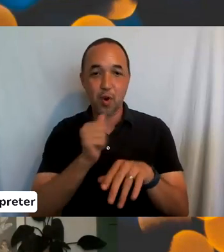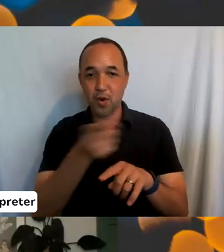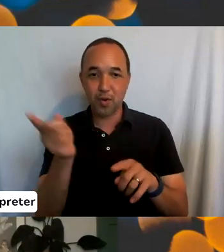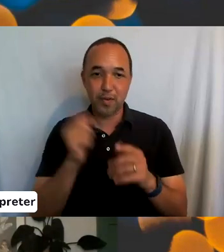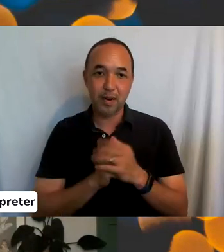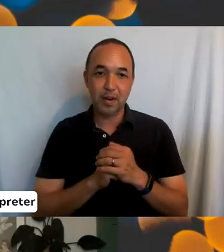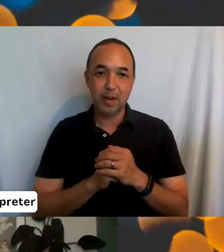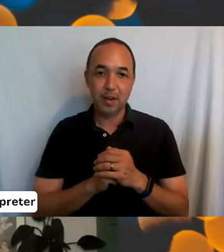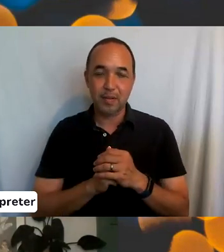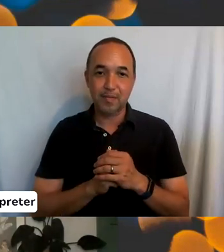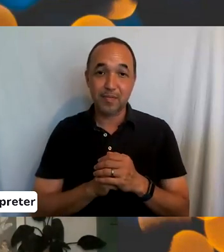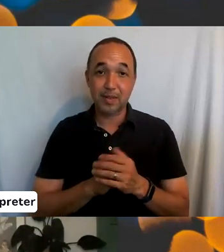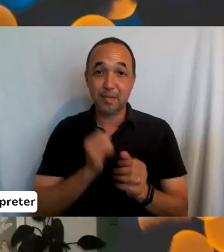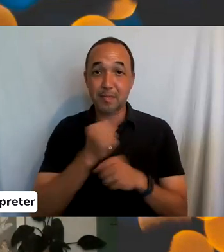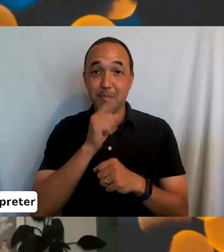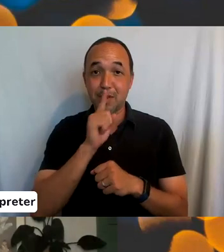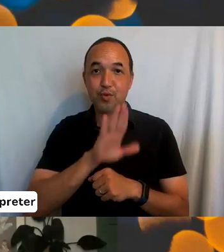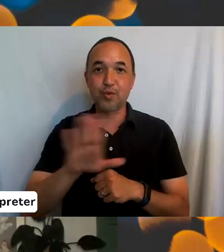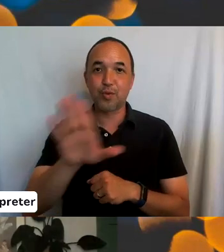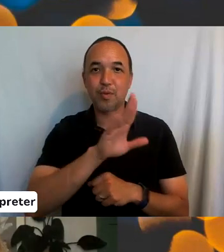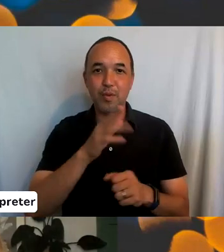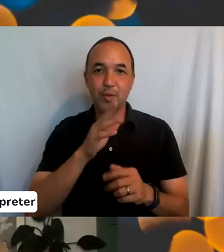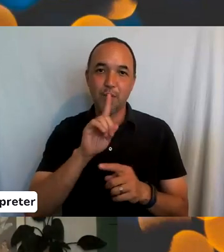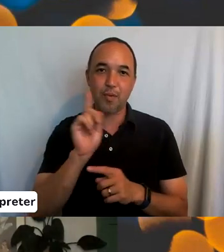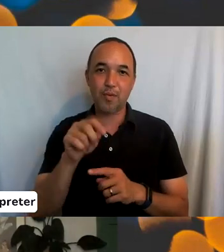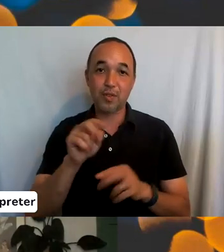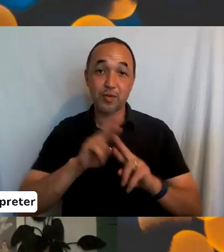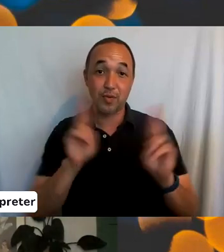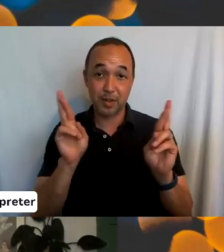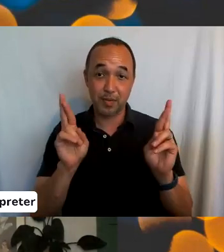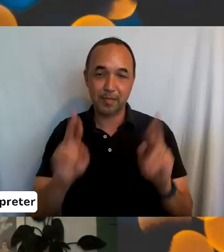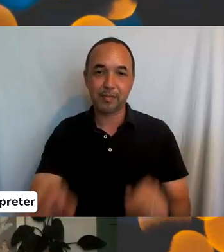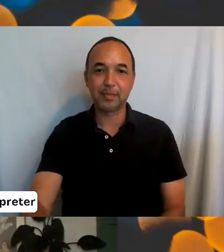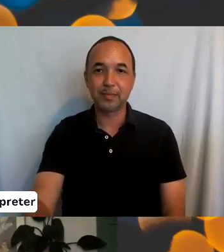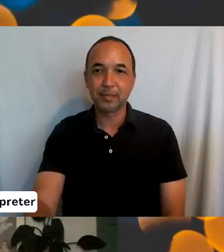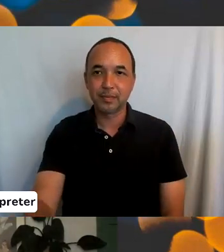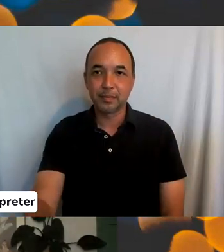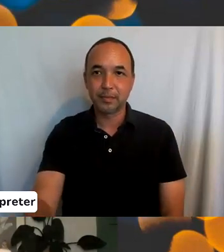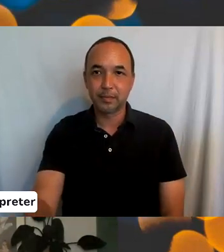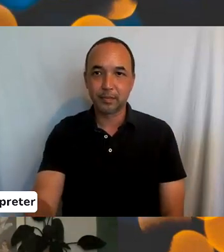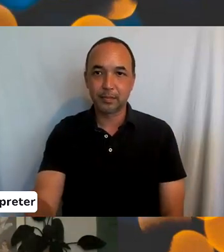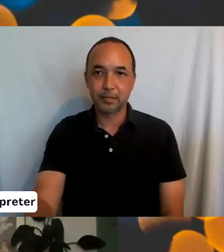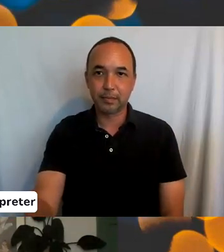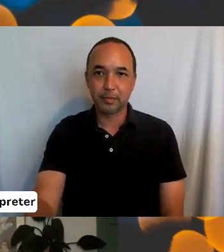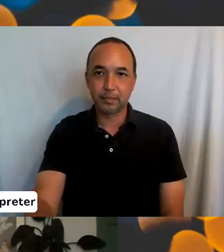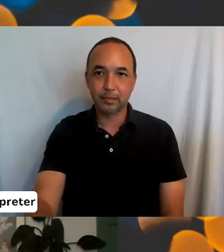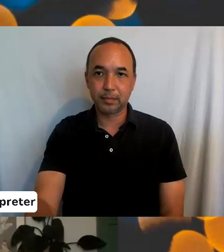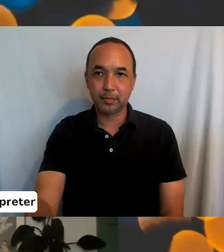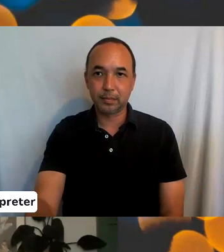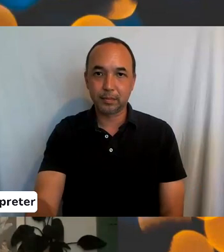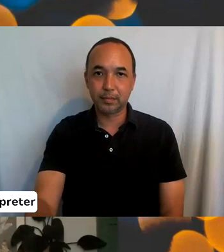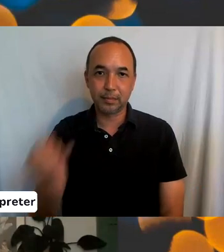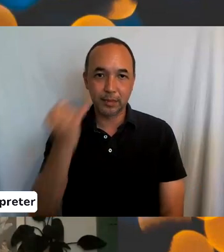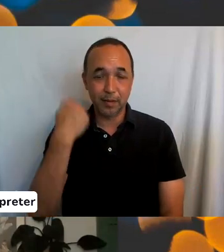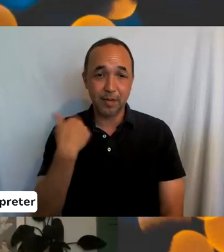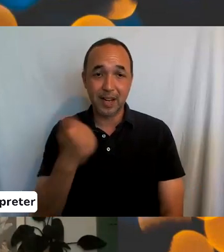just have your questions ready, so that we give everyone equal time. And if you have any questions or specifics, just have it in mind so we